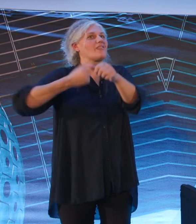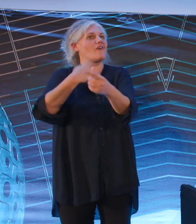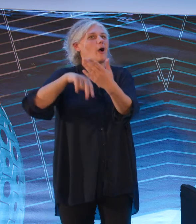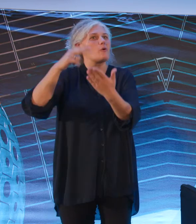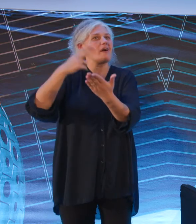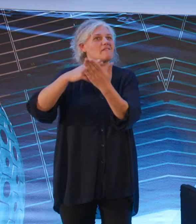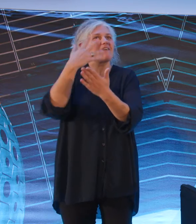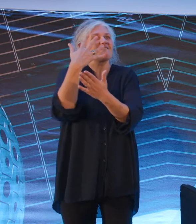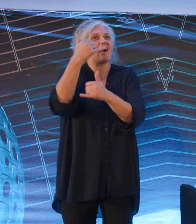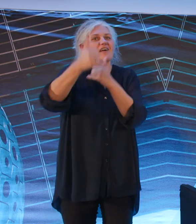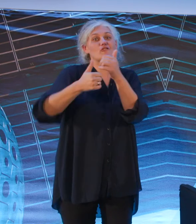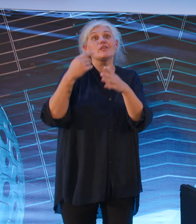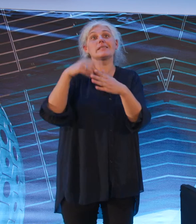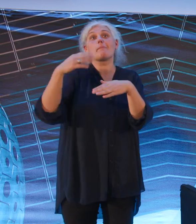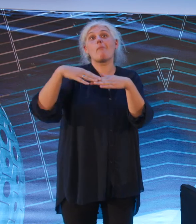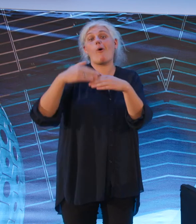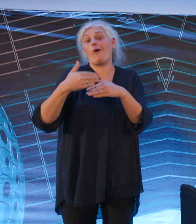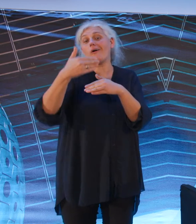and beyond.